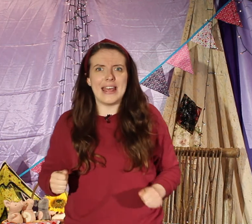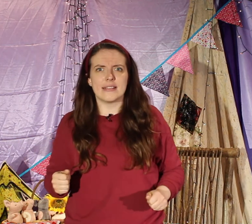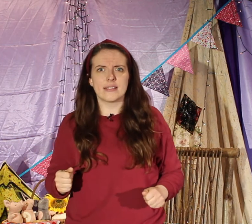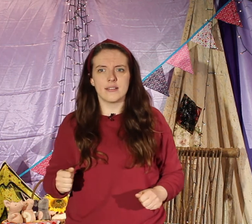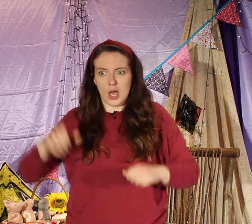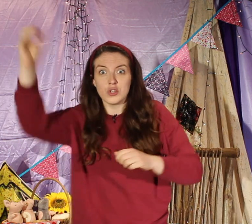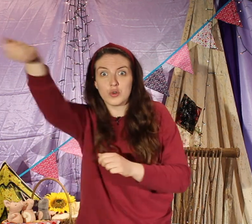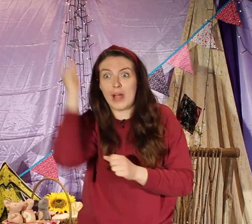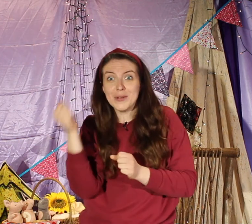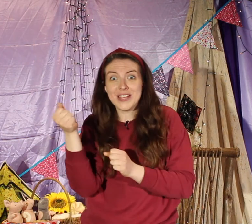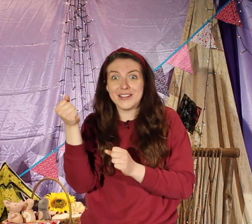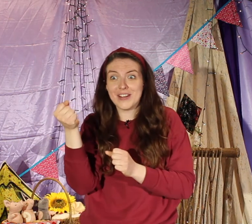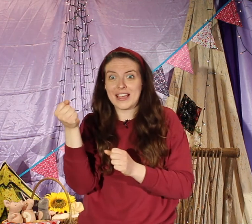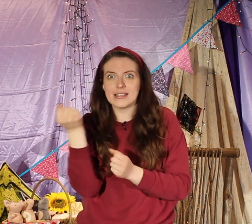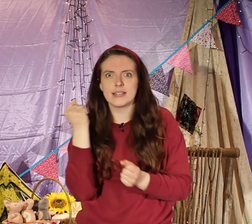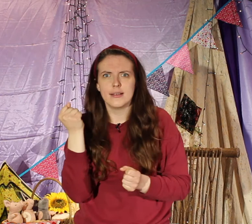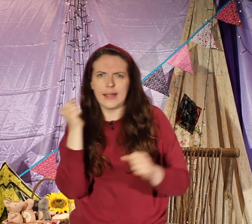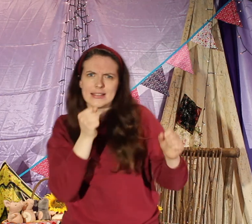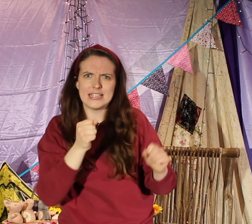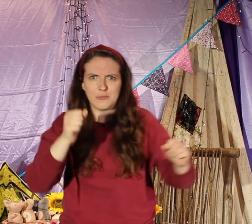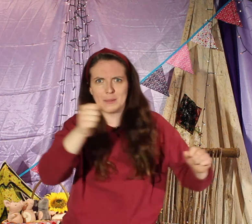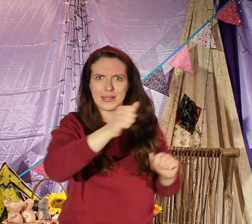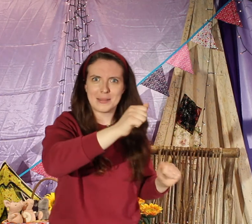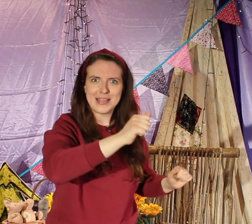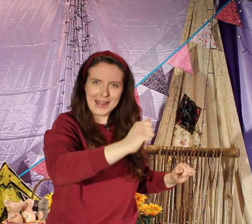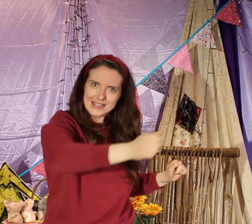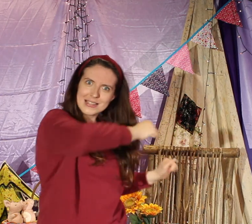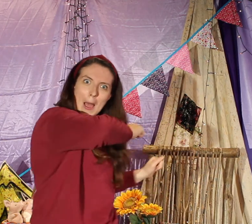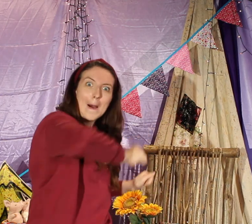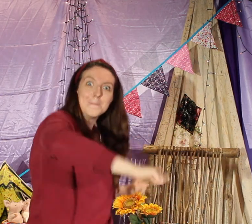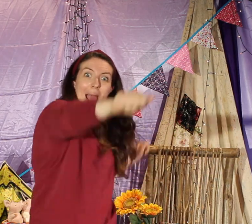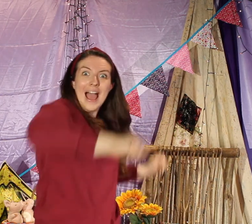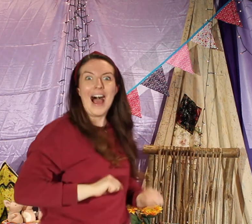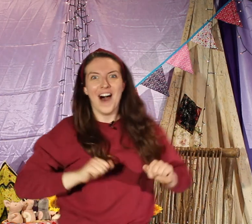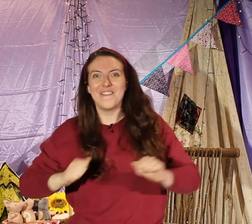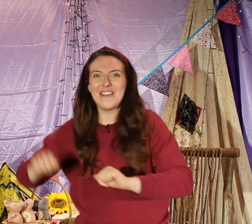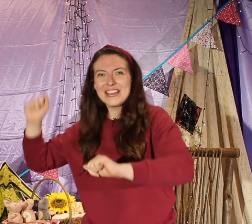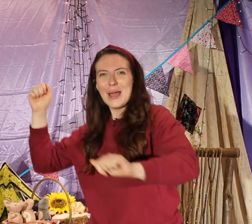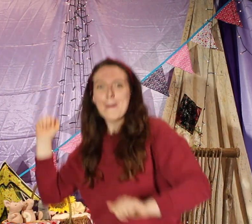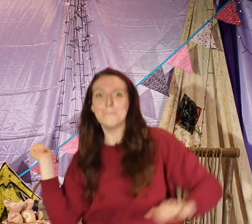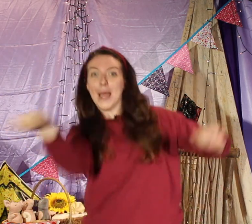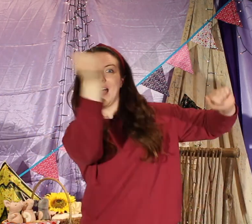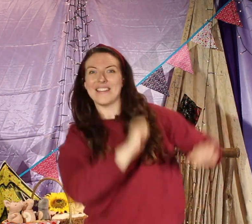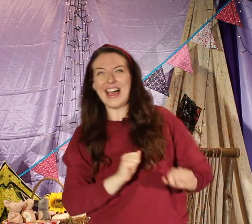tennis. So grab your tennis rackets. Let's see if we can play some tennis. Very good.